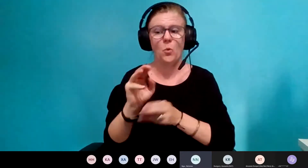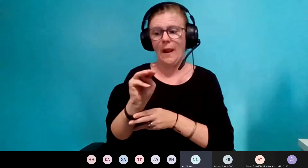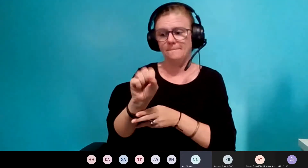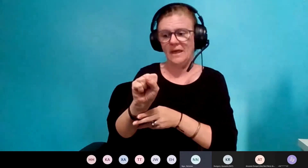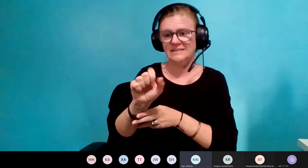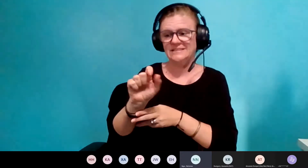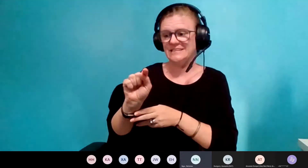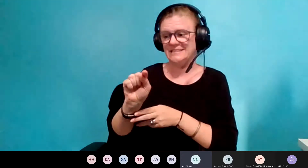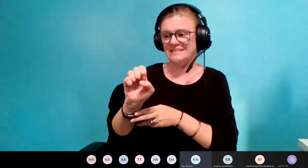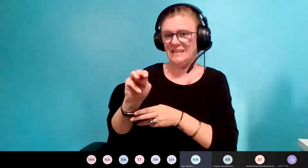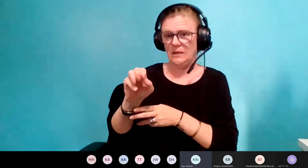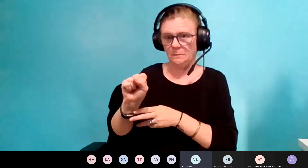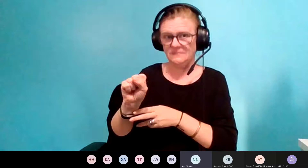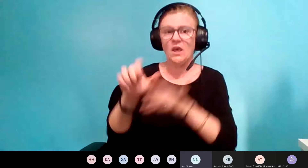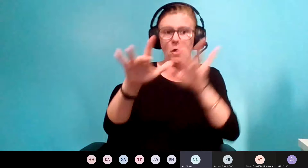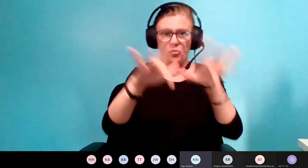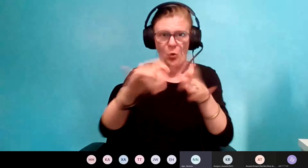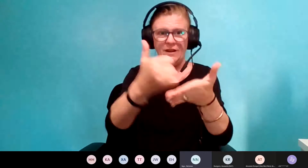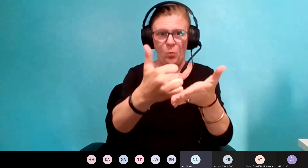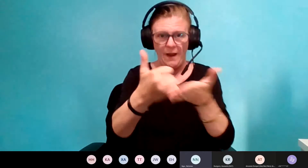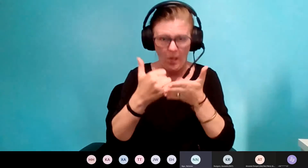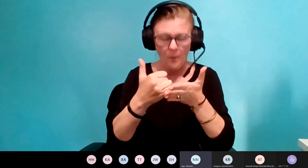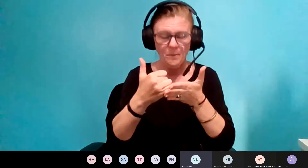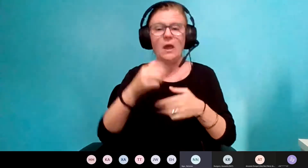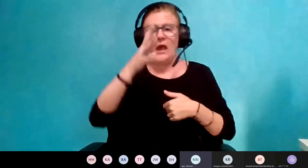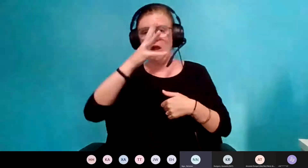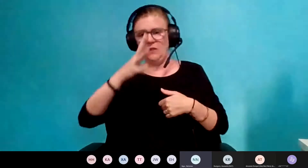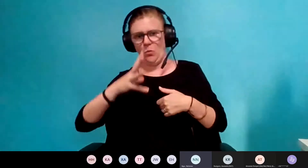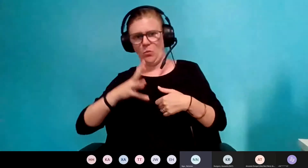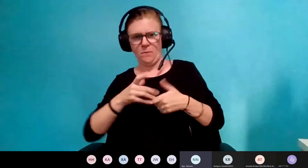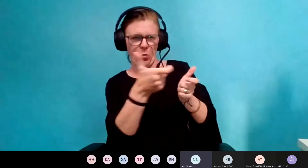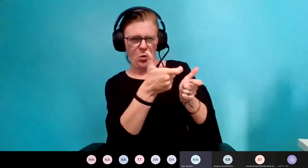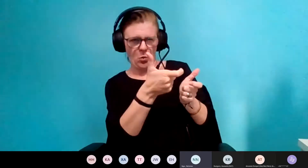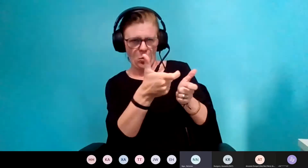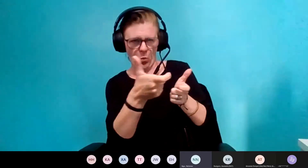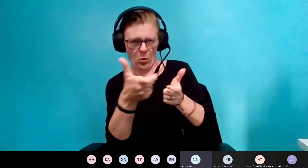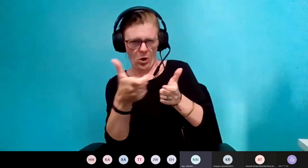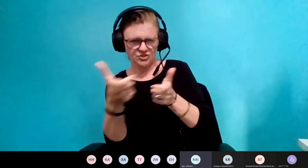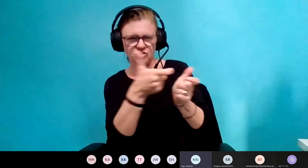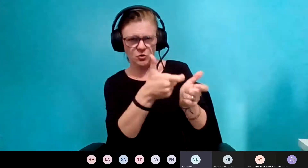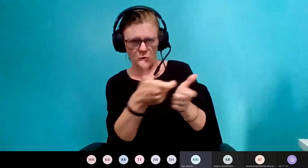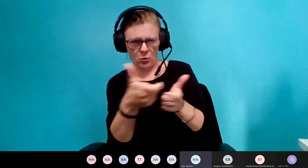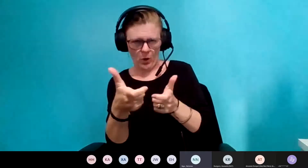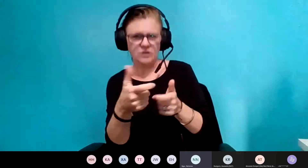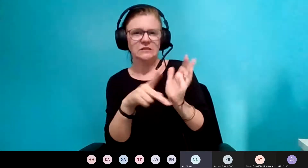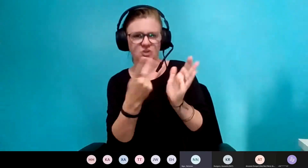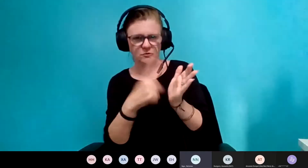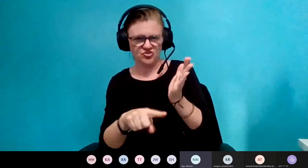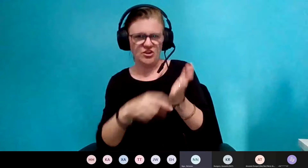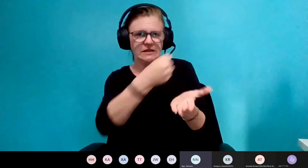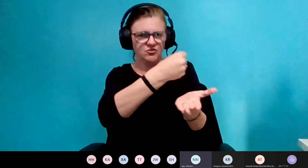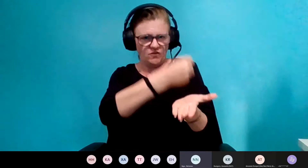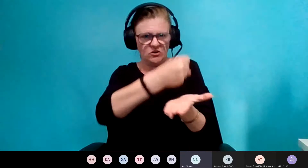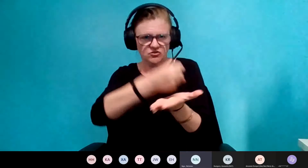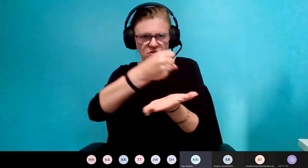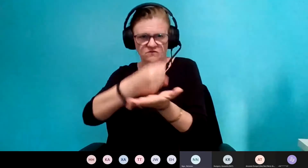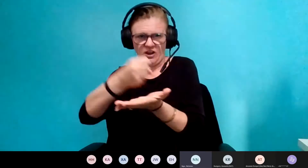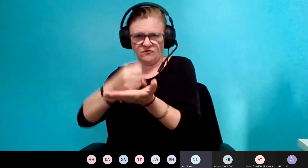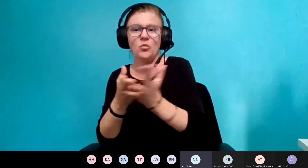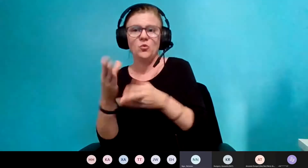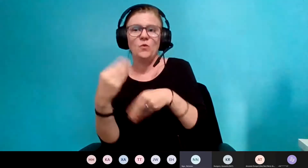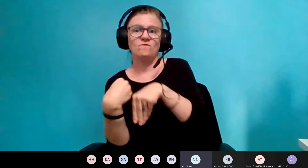recording will help, and then she's just having to go through a extra layer of certification to do it virtually at